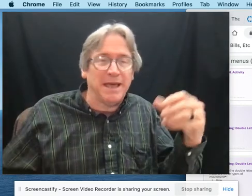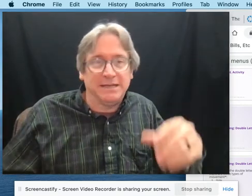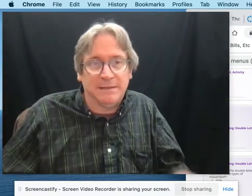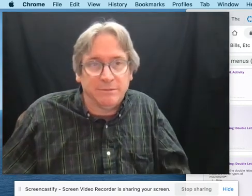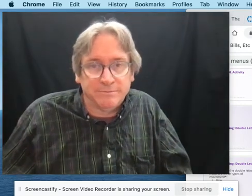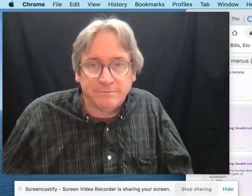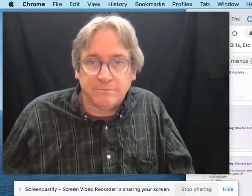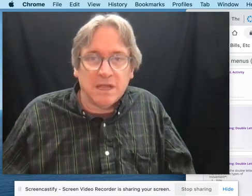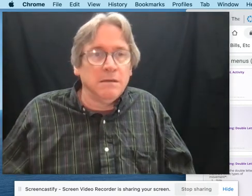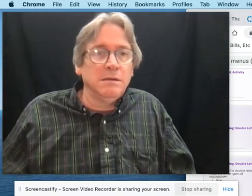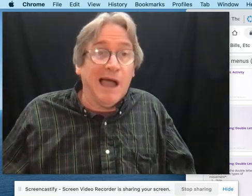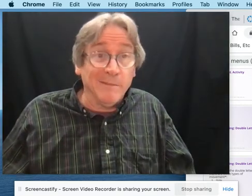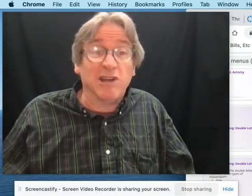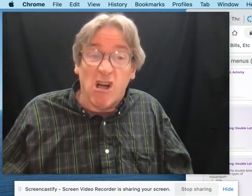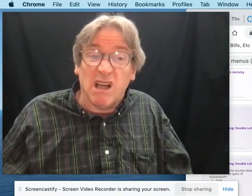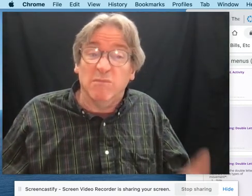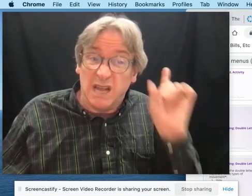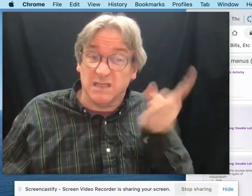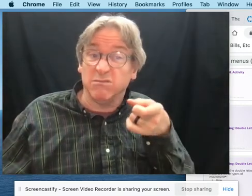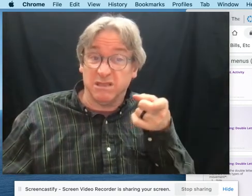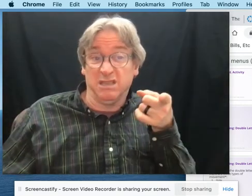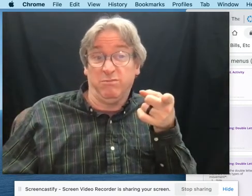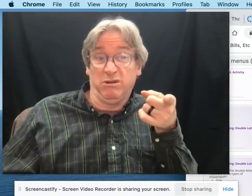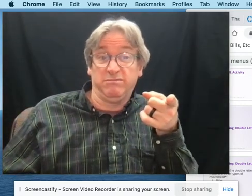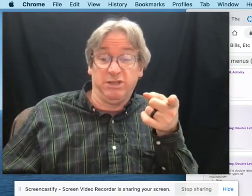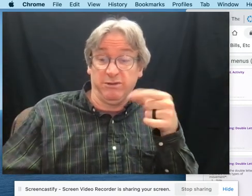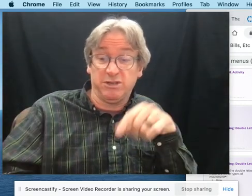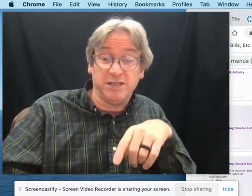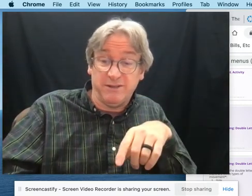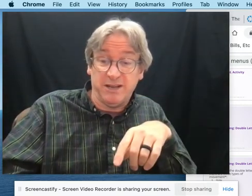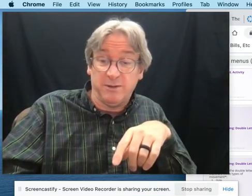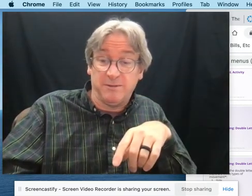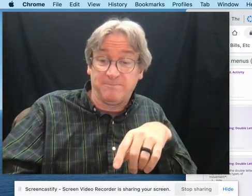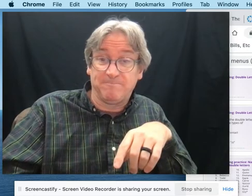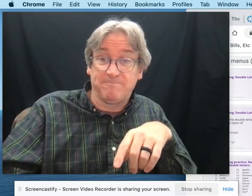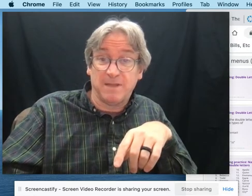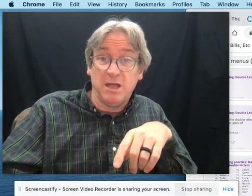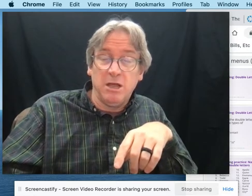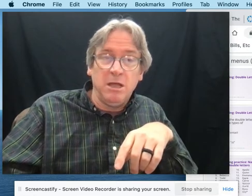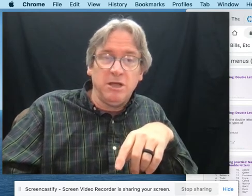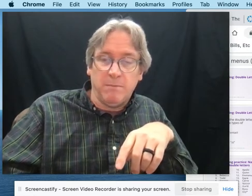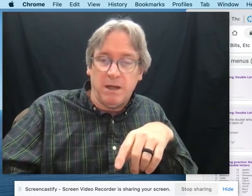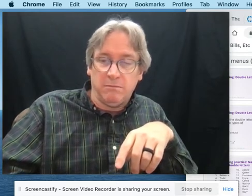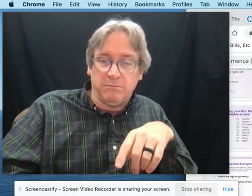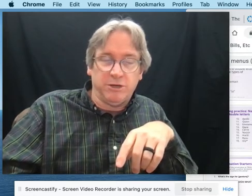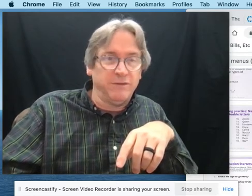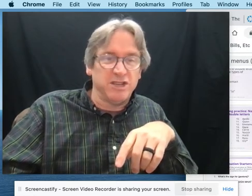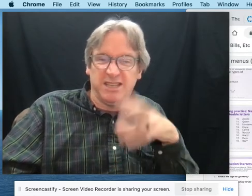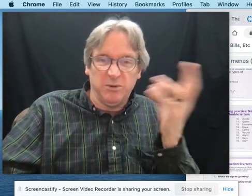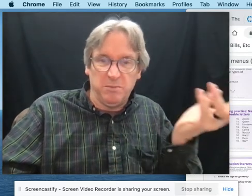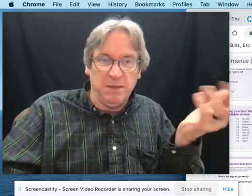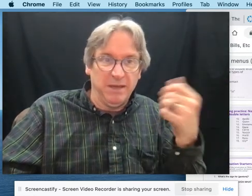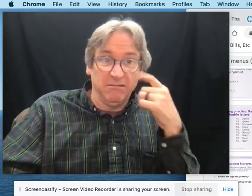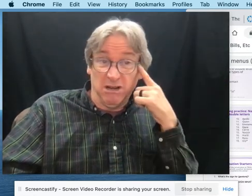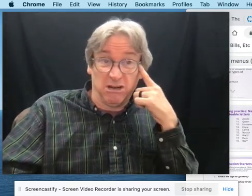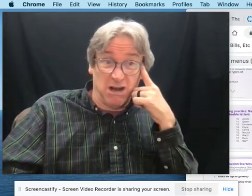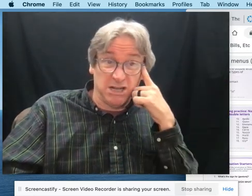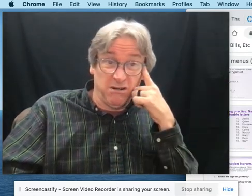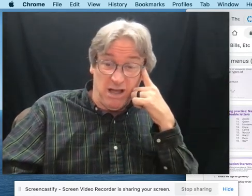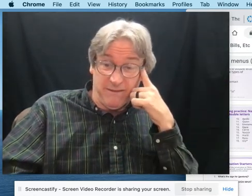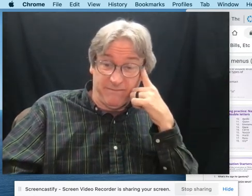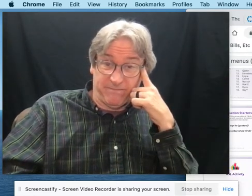It's a bad example. I'm going to call out bad examples in this book. So you're just going to have to deal with it. But you're going to have to just deal with me being